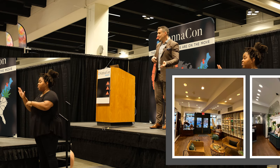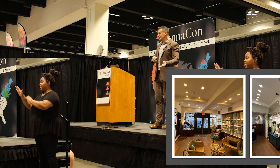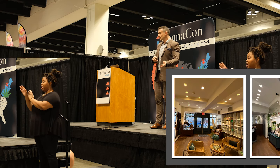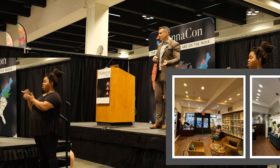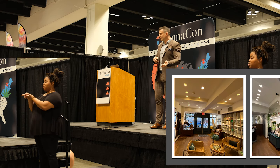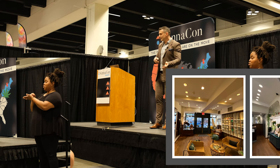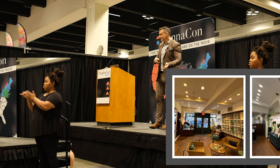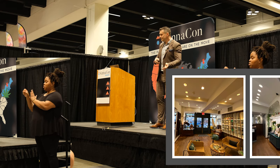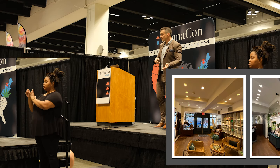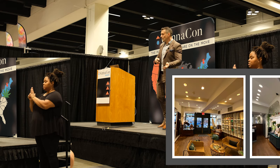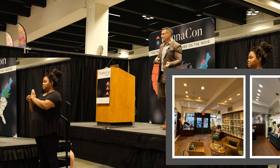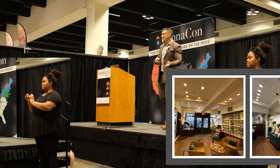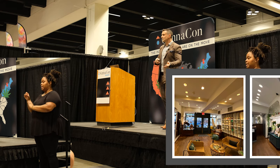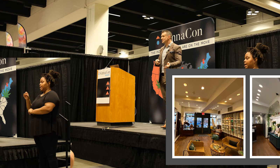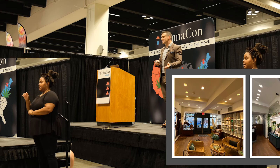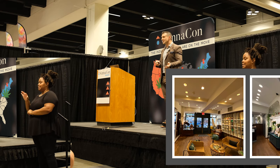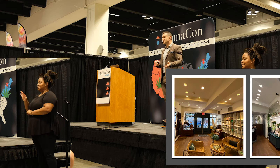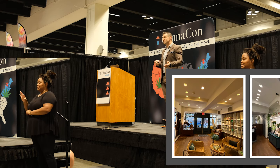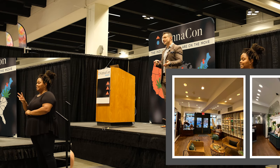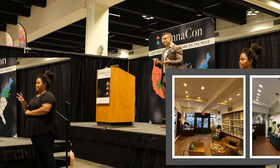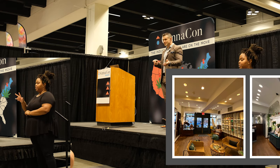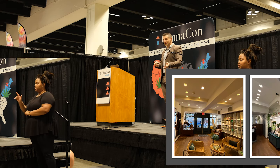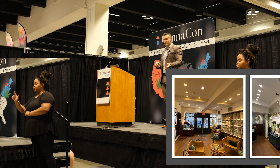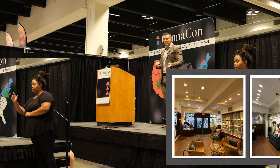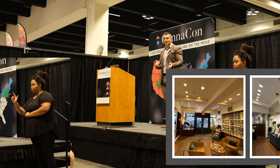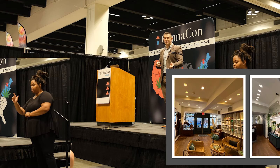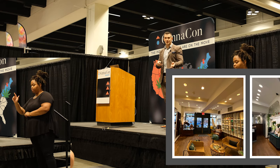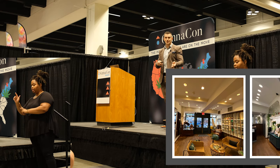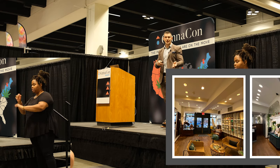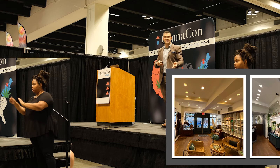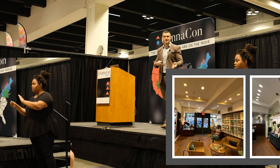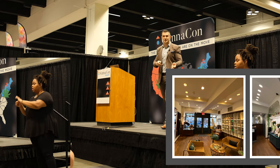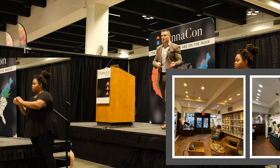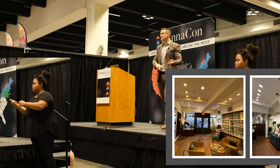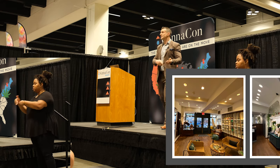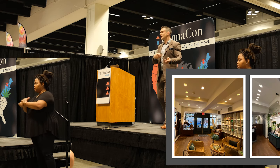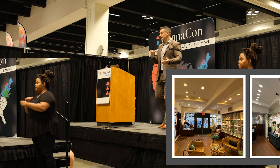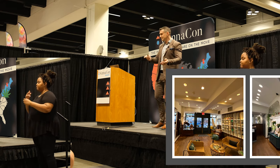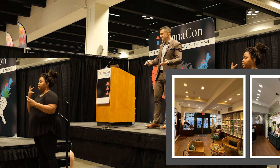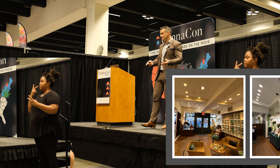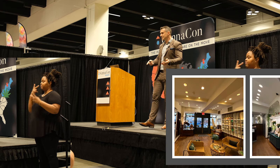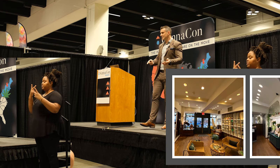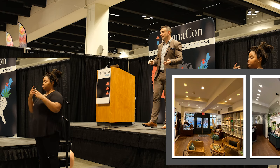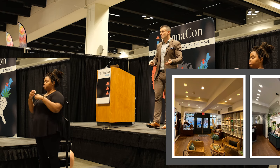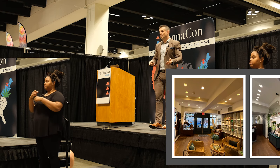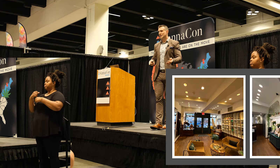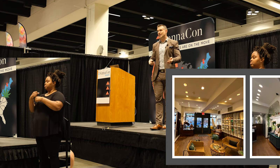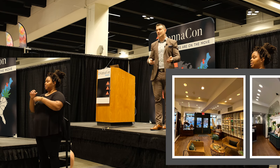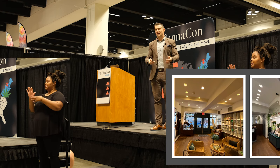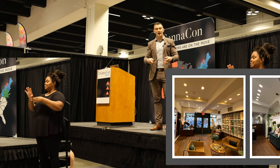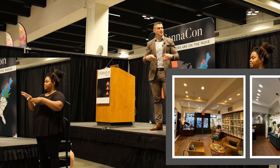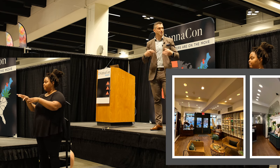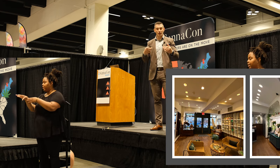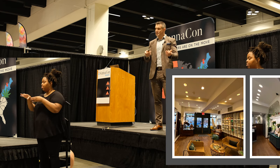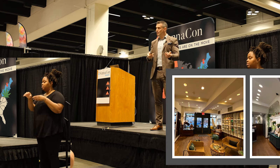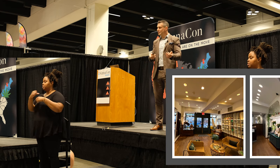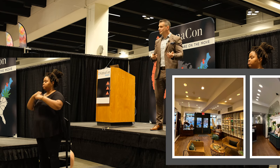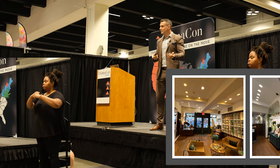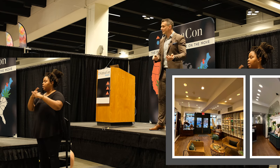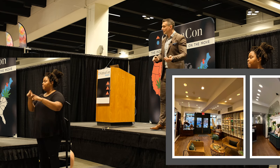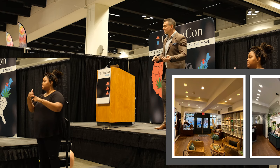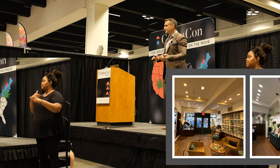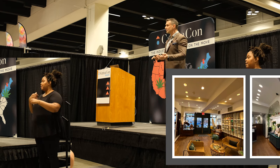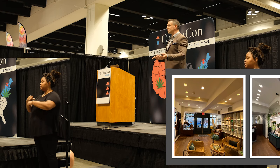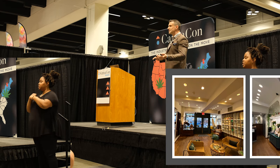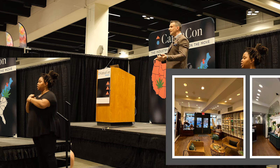state 720p, we need entrances and exits covered with visual surveillance, intrusion detection systems. We need a secure storage